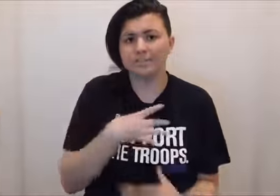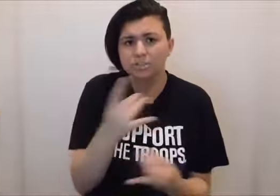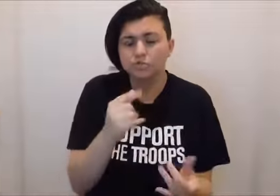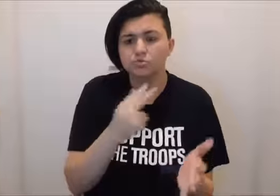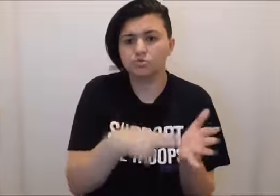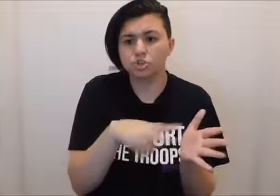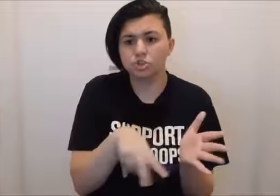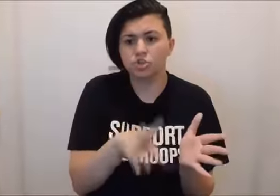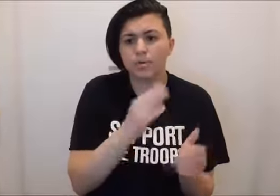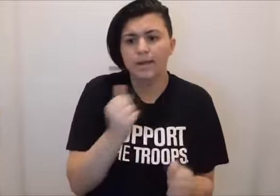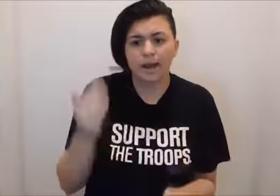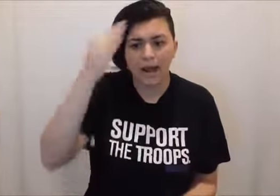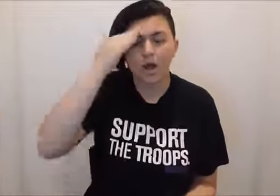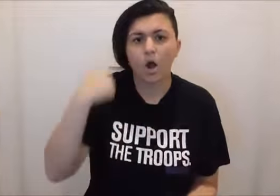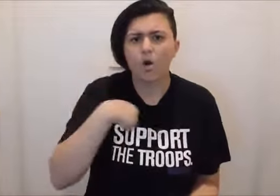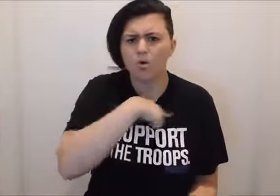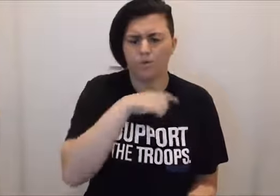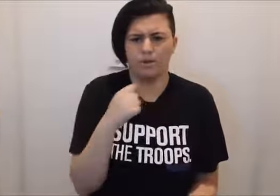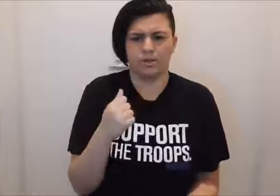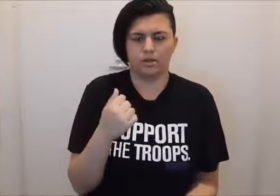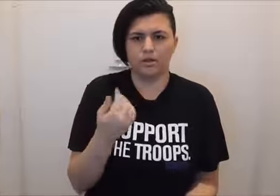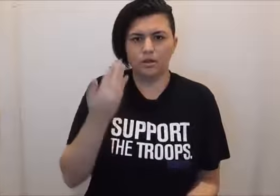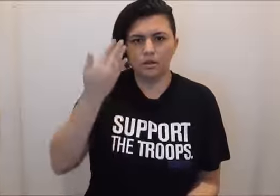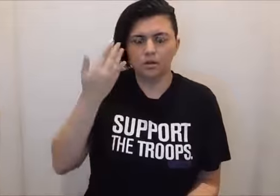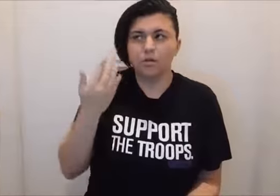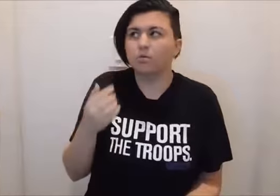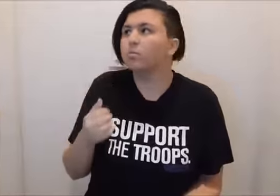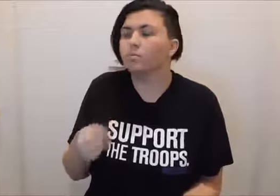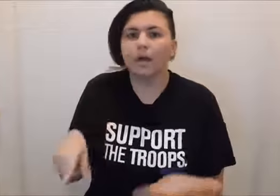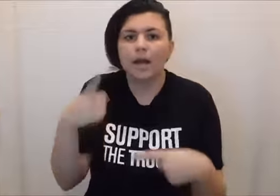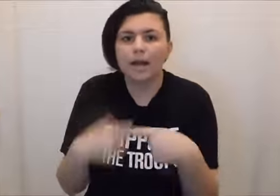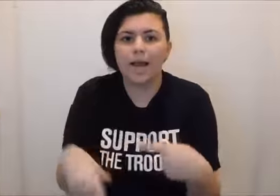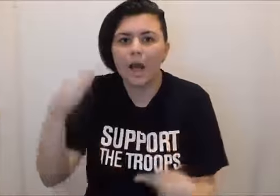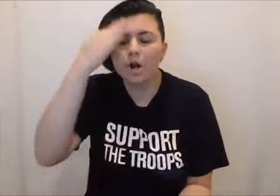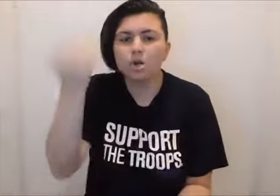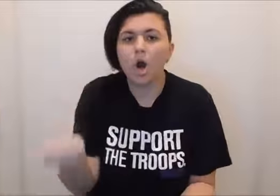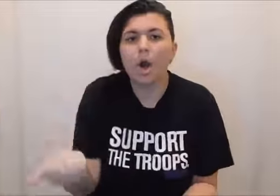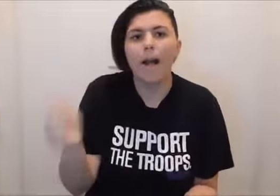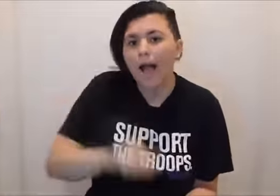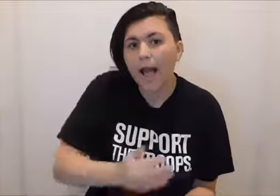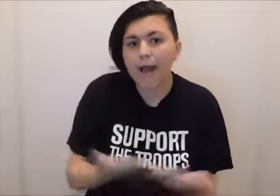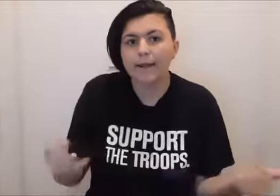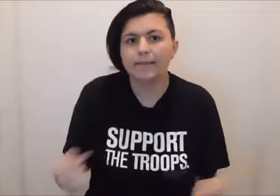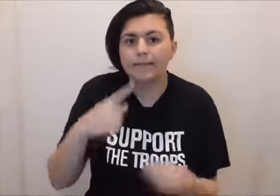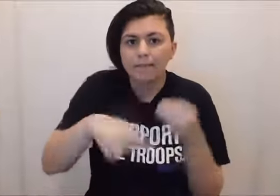So it's interesting to read and know that we wouldn't have known anything about the Trojan War without the Iliad.